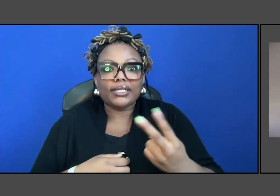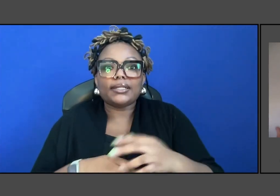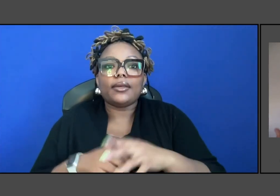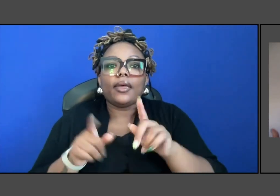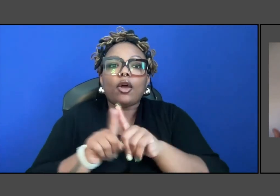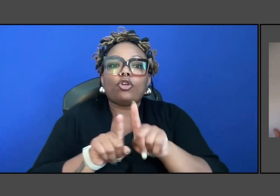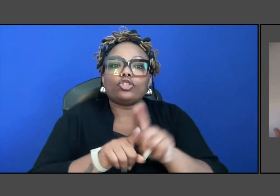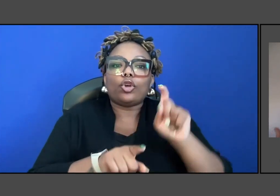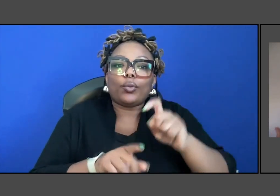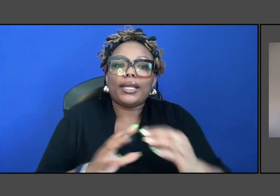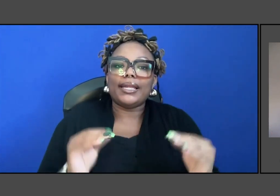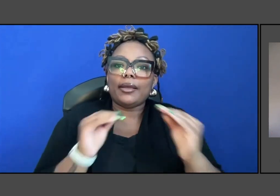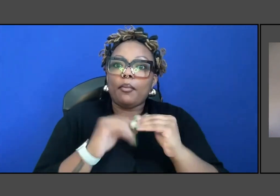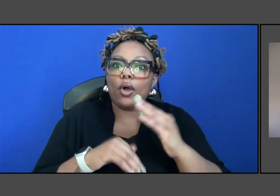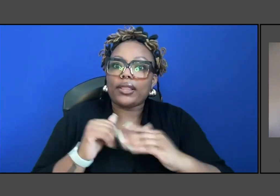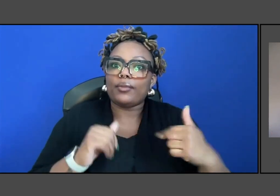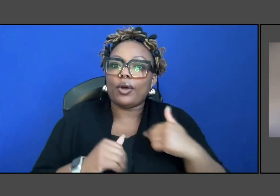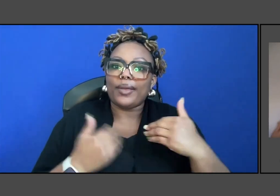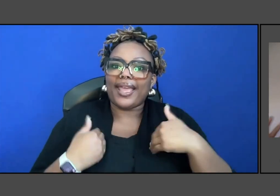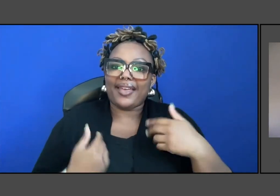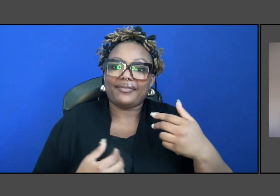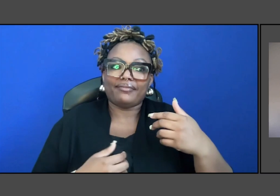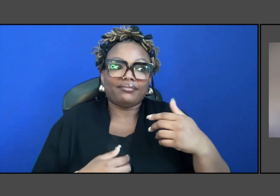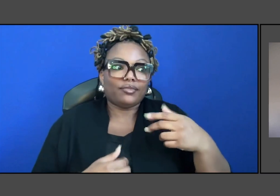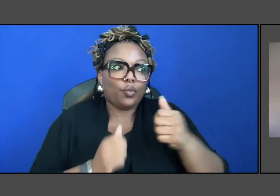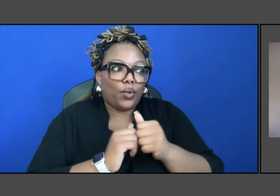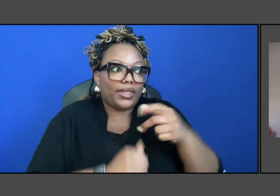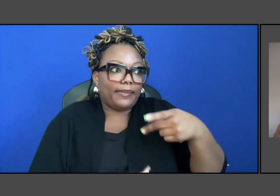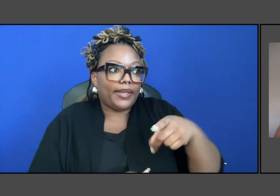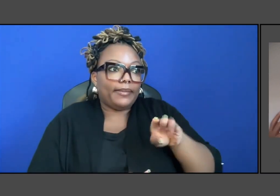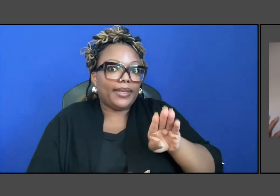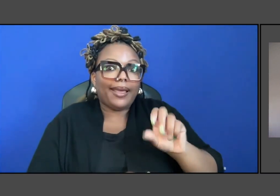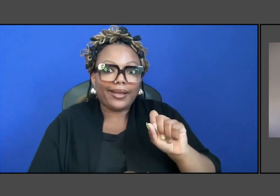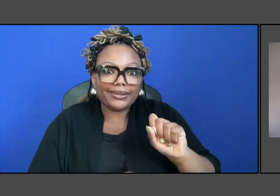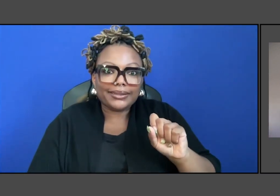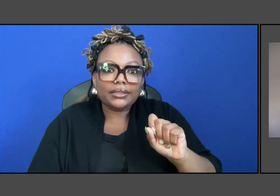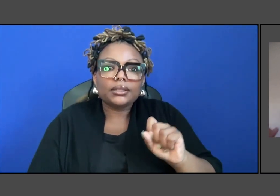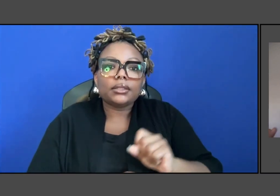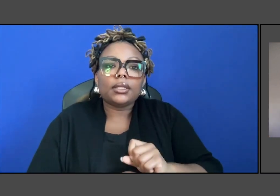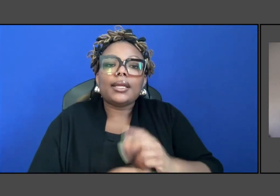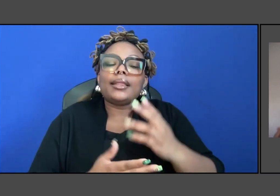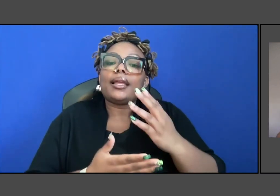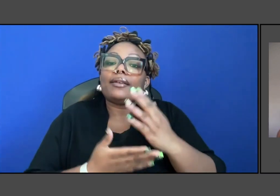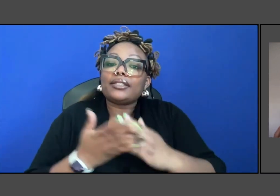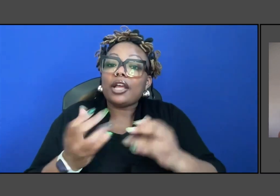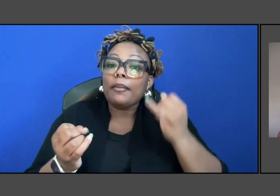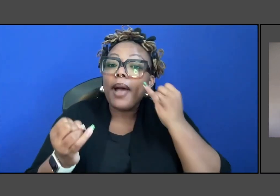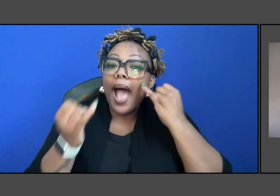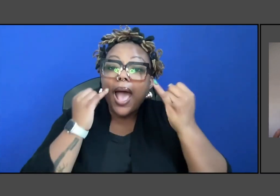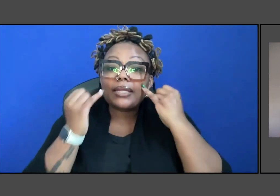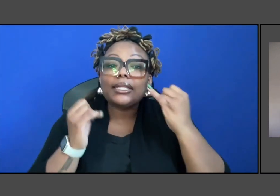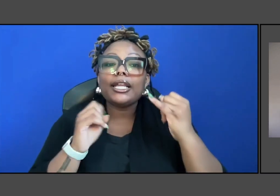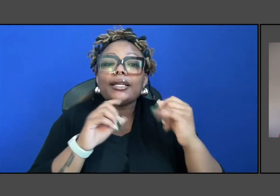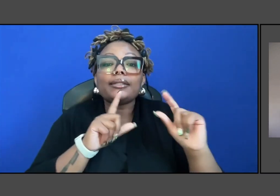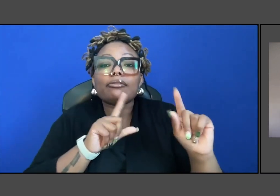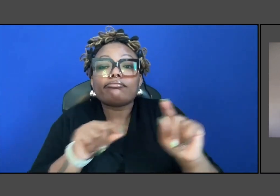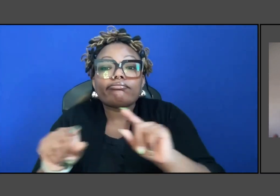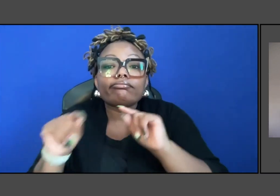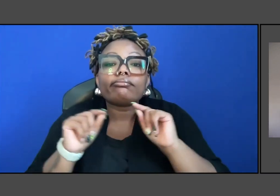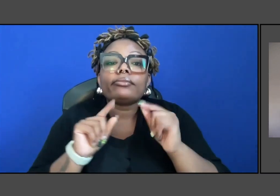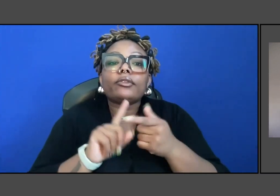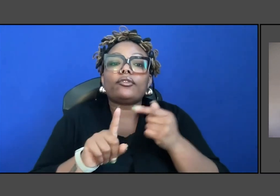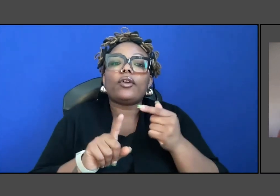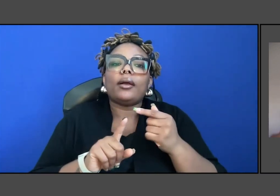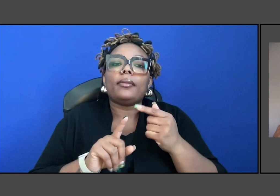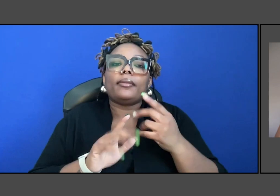than what we have with PBS. So, there's some ideas going around, some talk from some